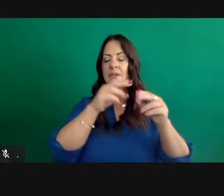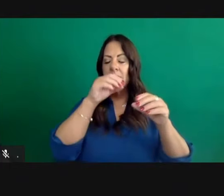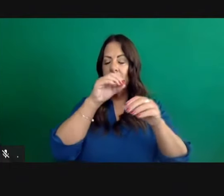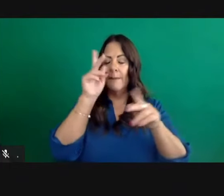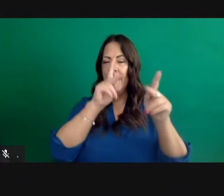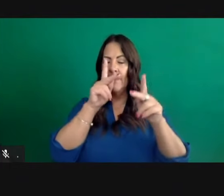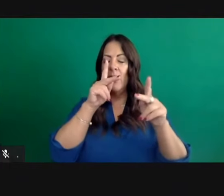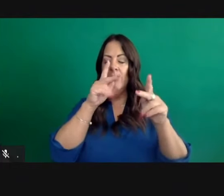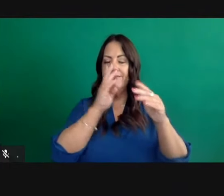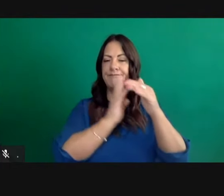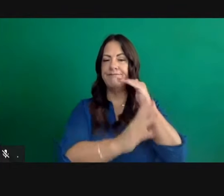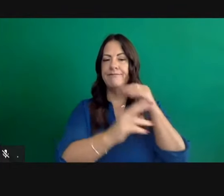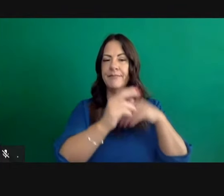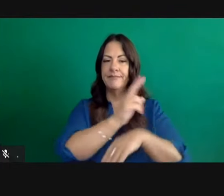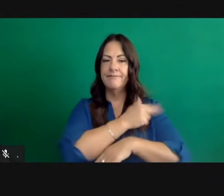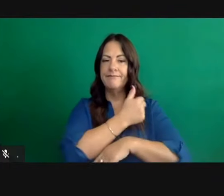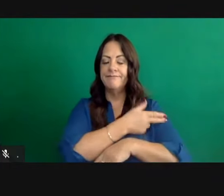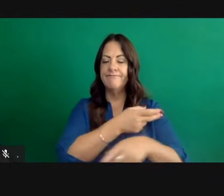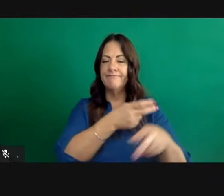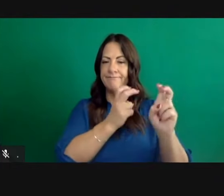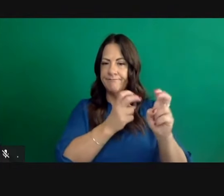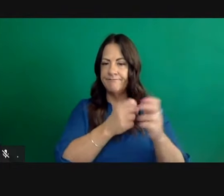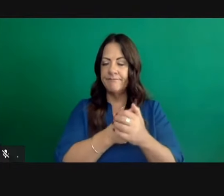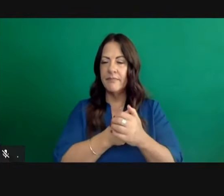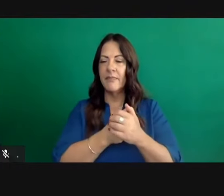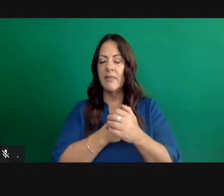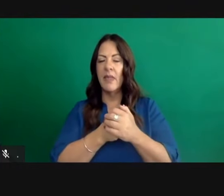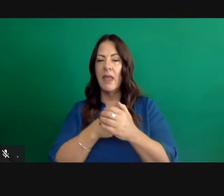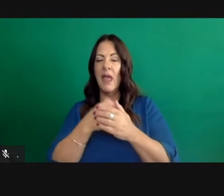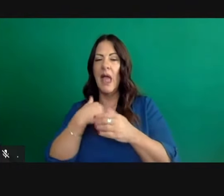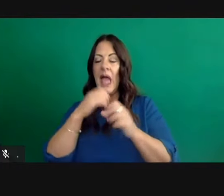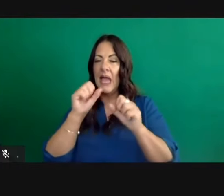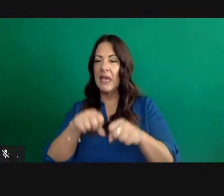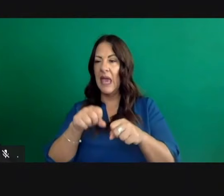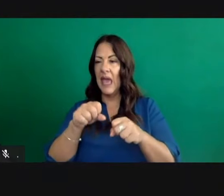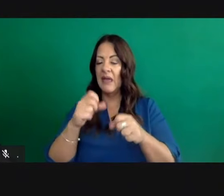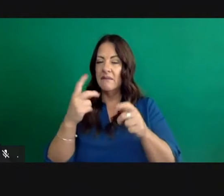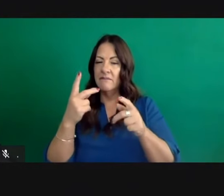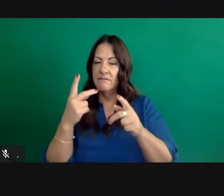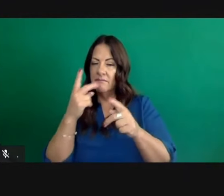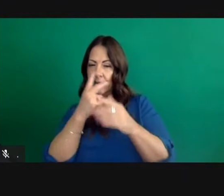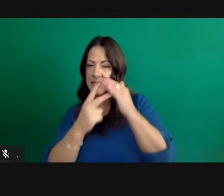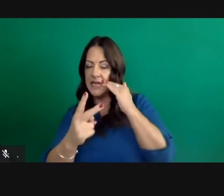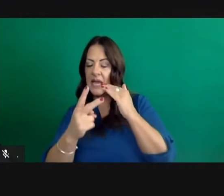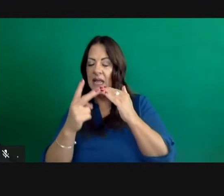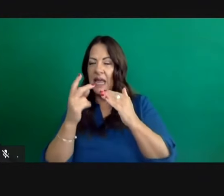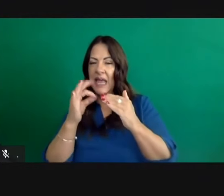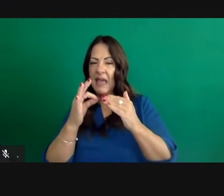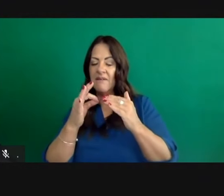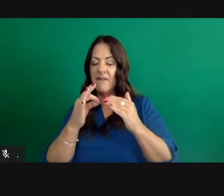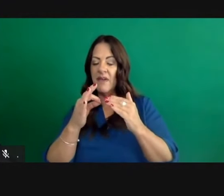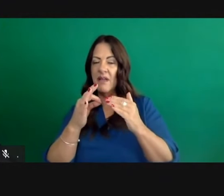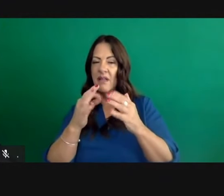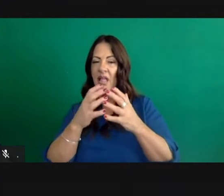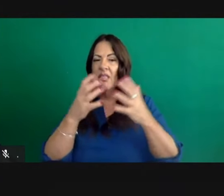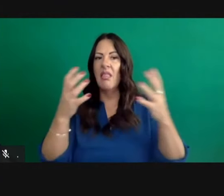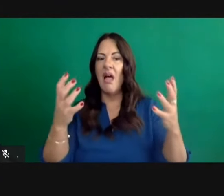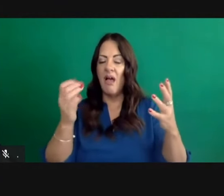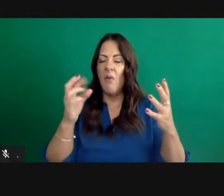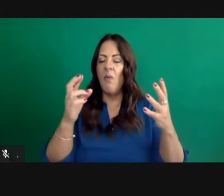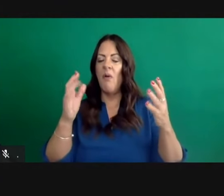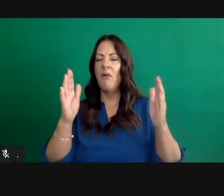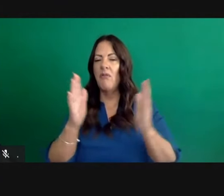be a significant or an insignificant or smaller increase. So we have chosen not to use the hospital